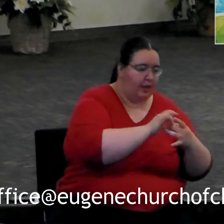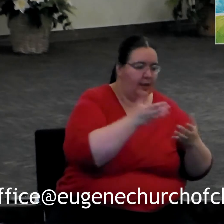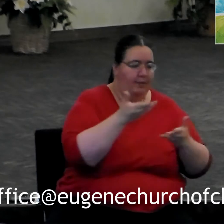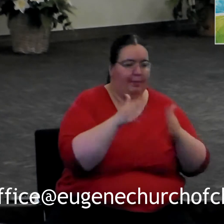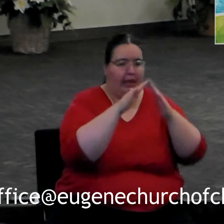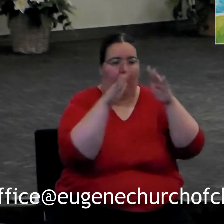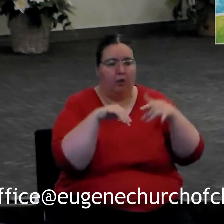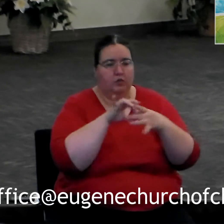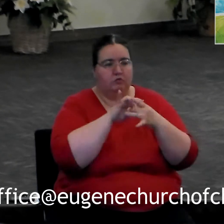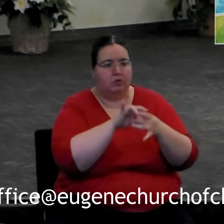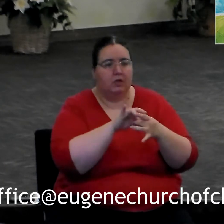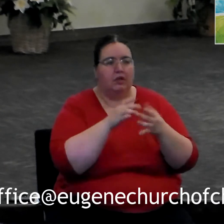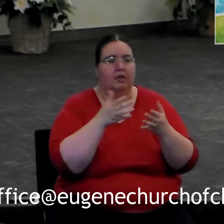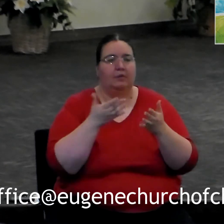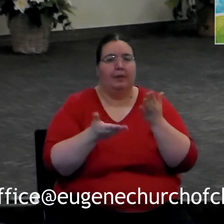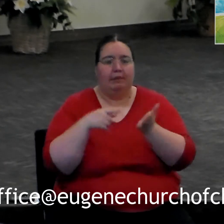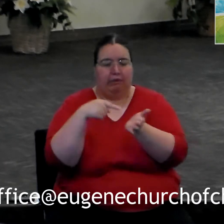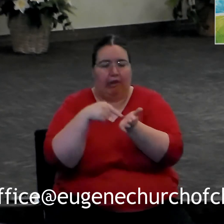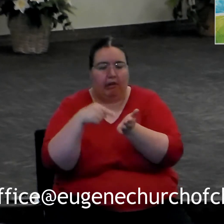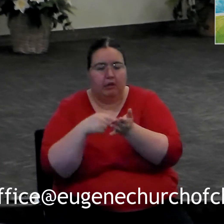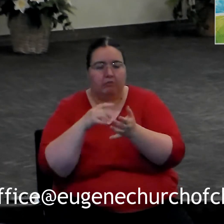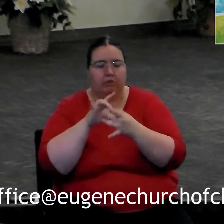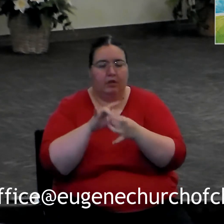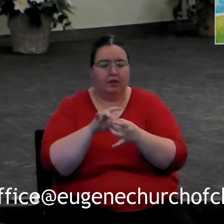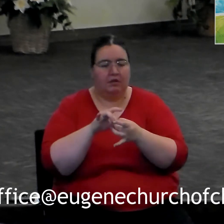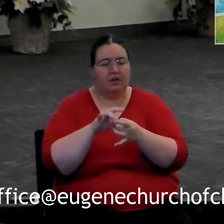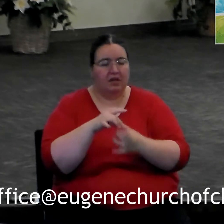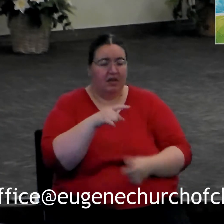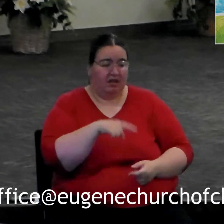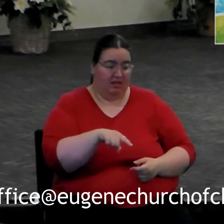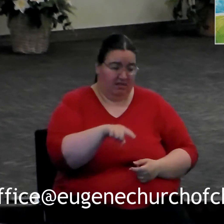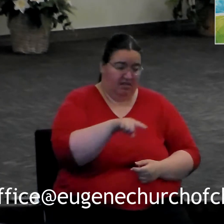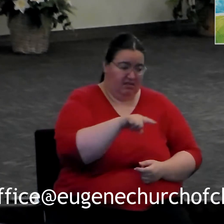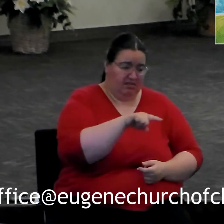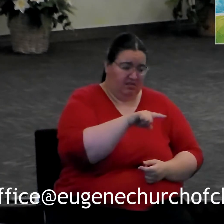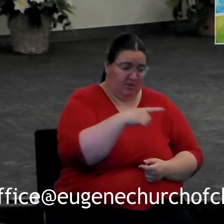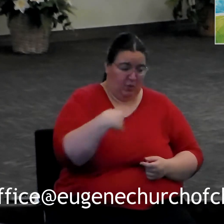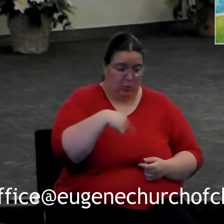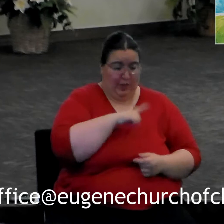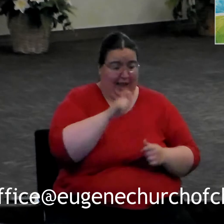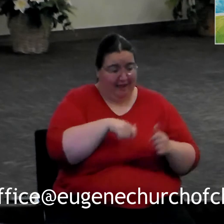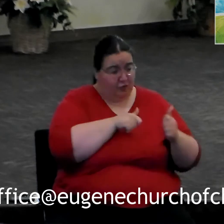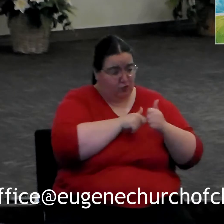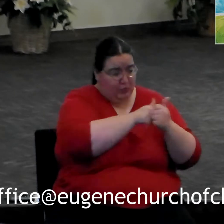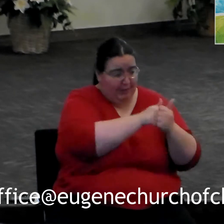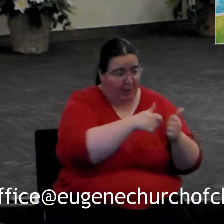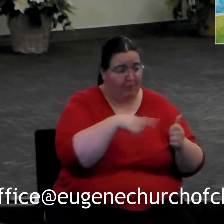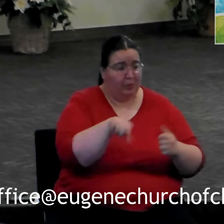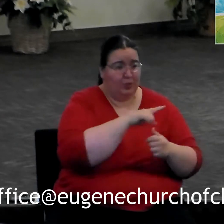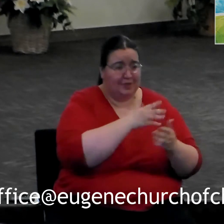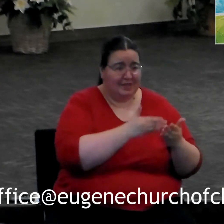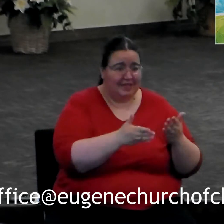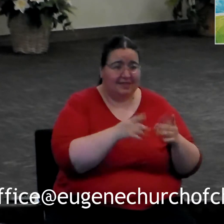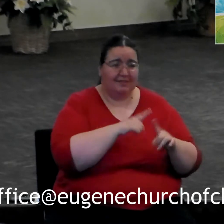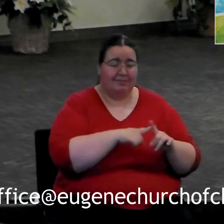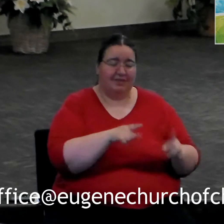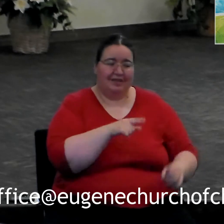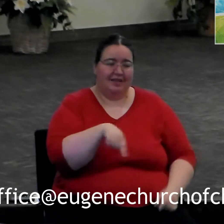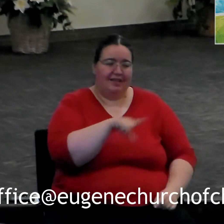those are not the things that matter. When things do not go exactly according to our plan, those are not the things that matter. And what Jesus